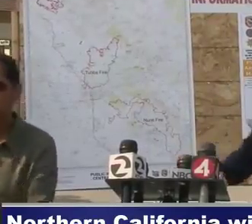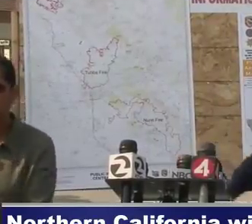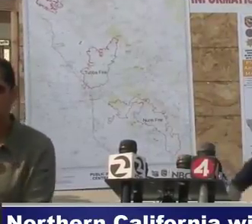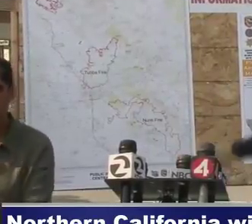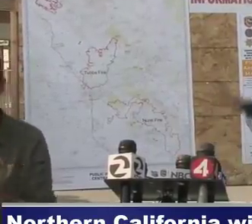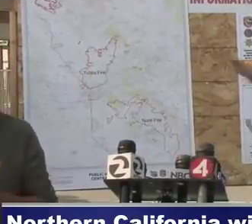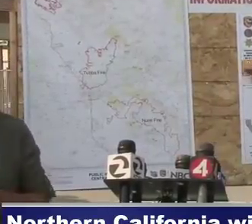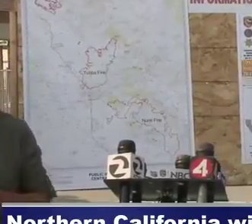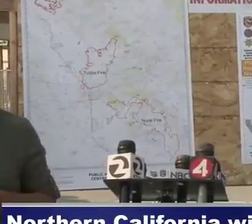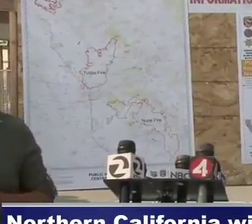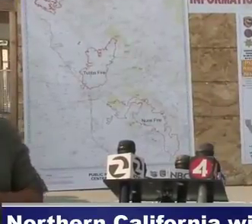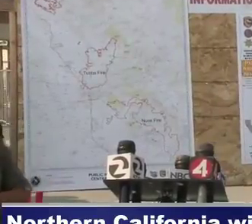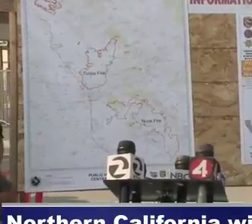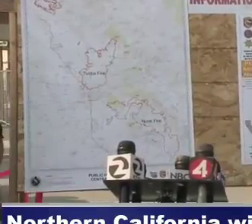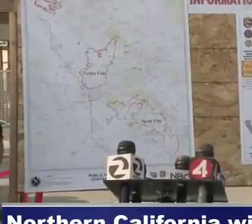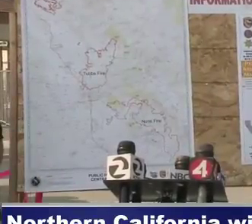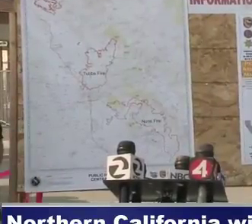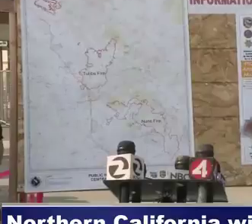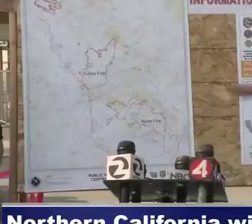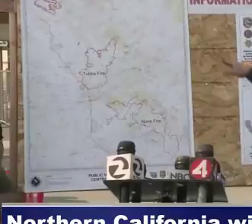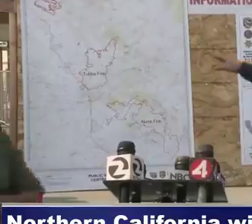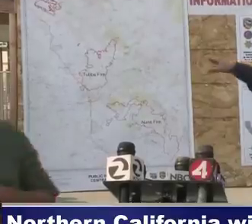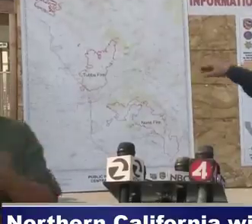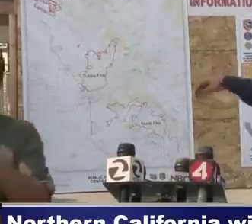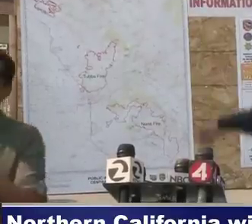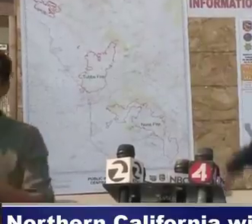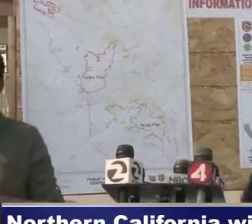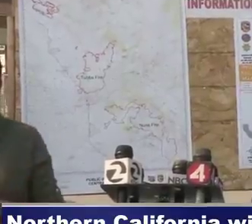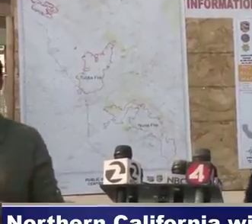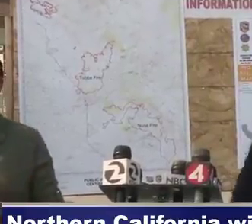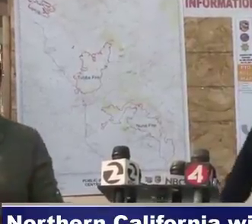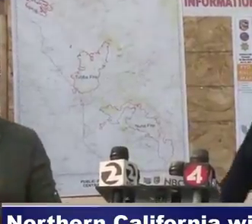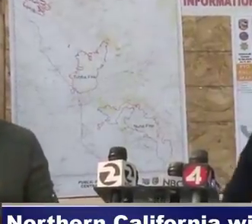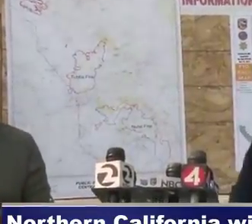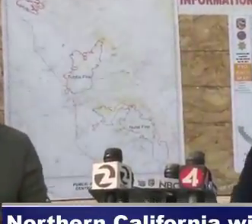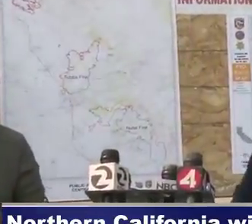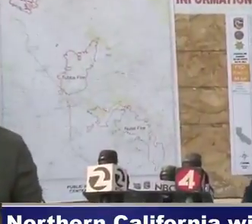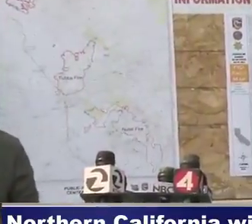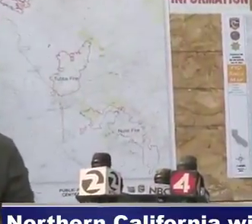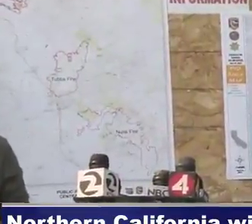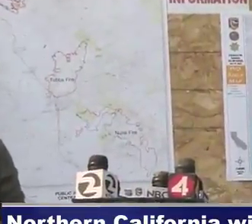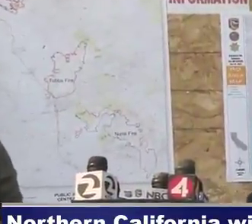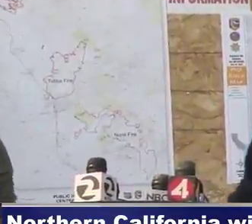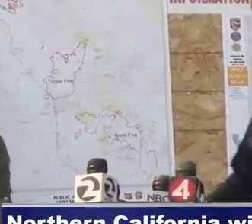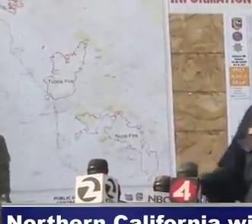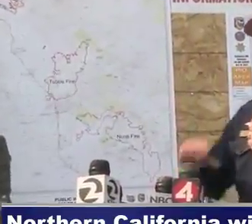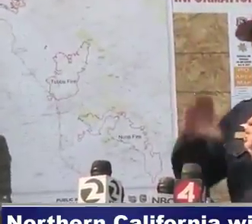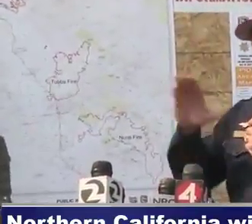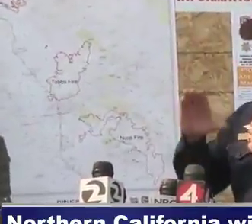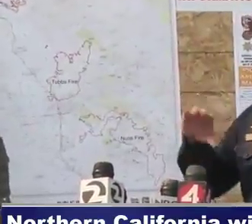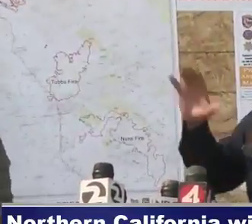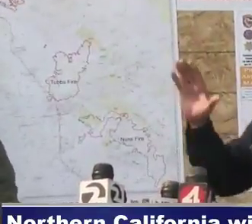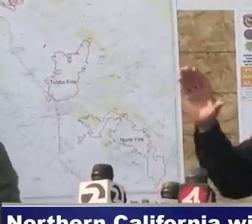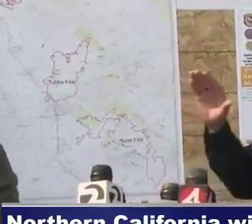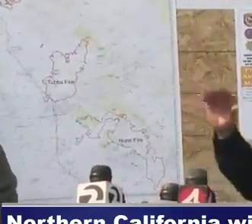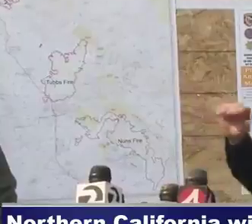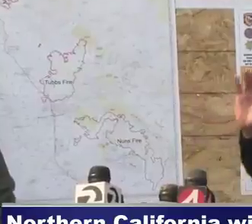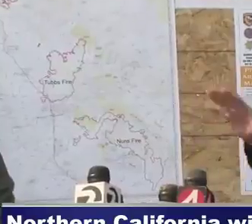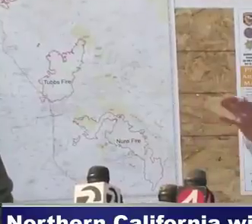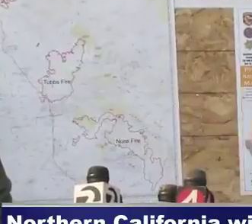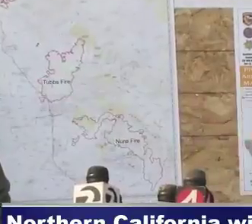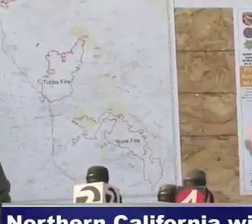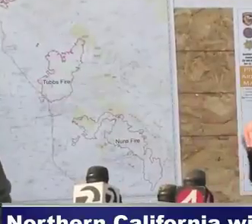in what we're calling Branch 9 up at Robert Louis Stevenson Park up there at the top, where Highway 29 is.